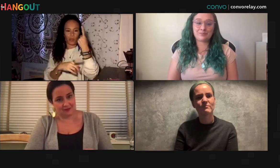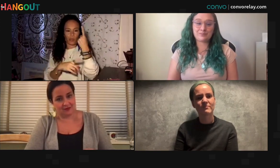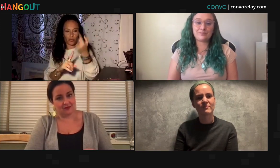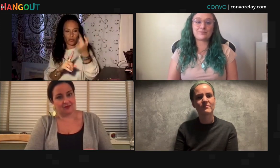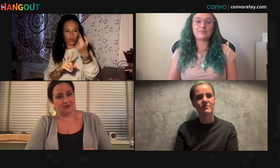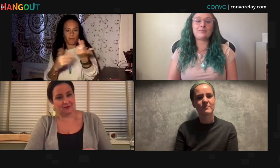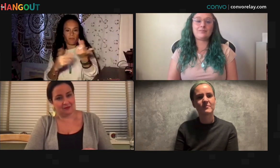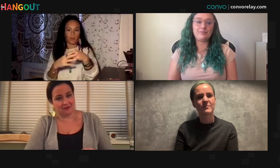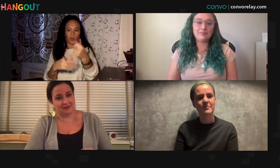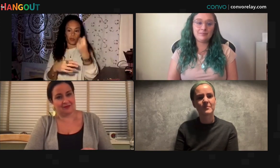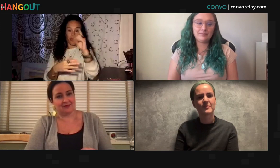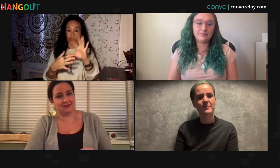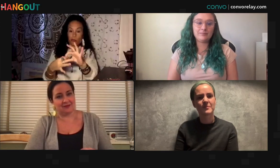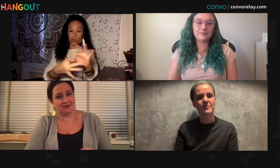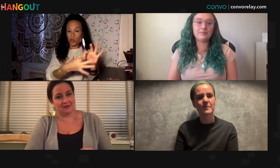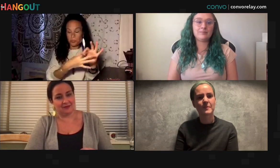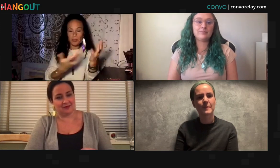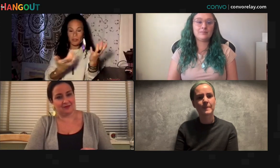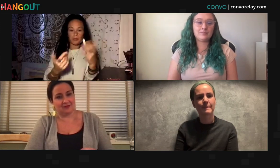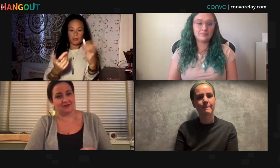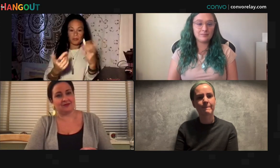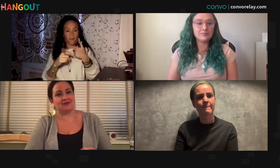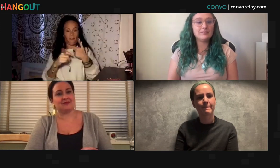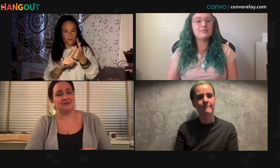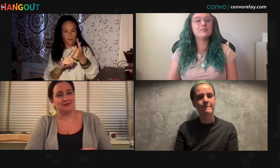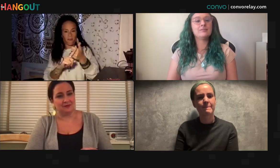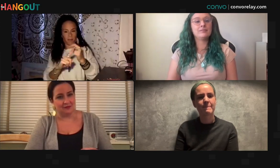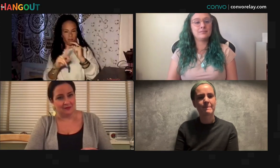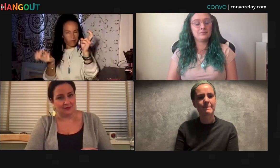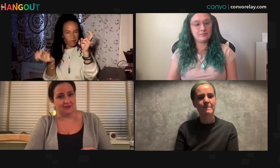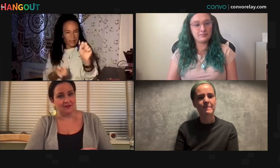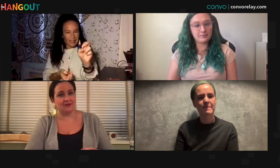pathway to clarity, to considering your relationships, to thought,